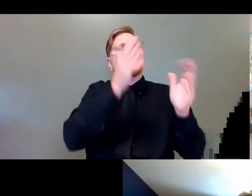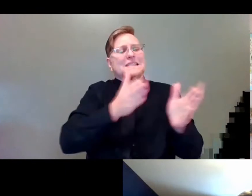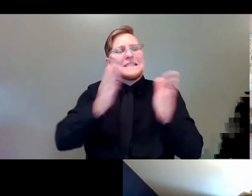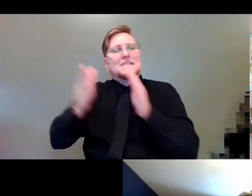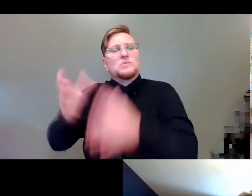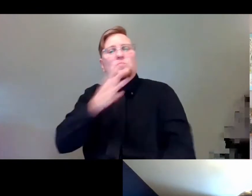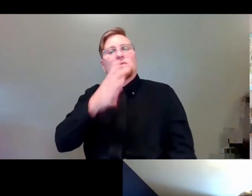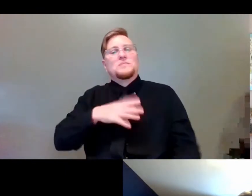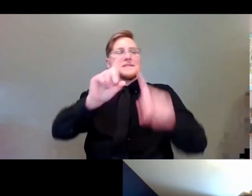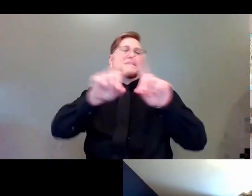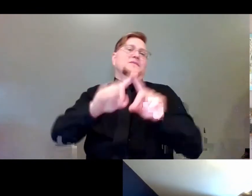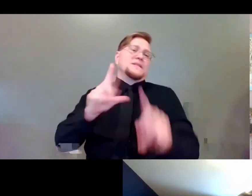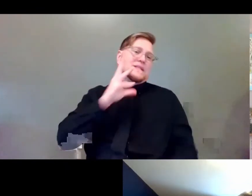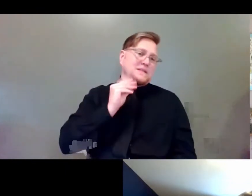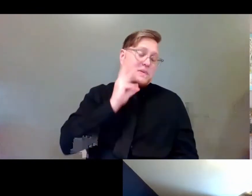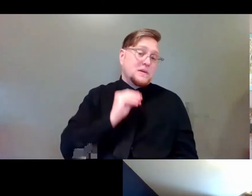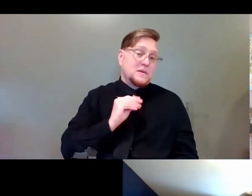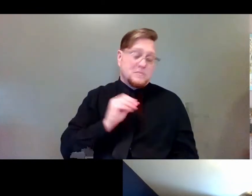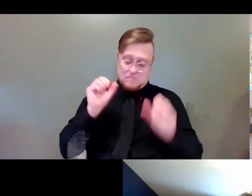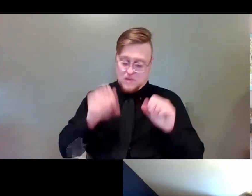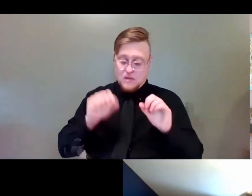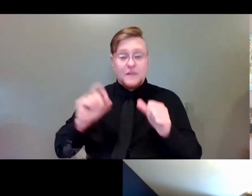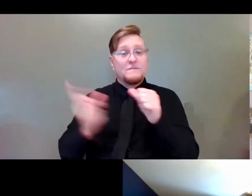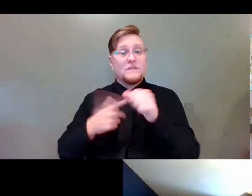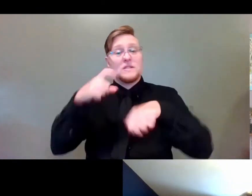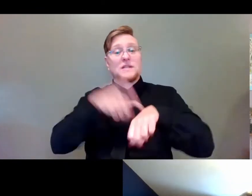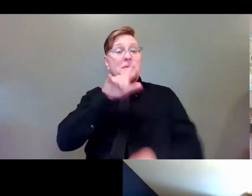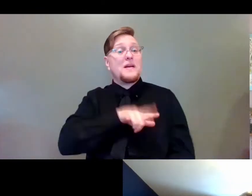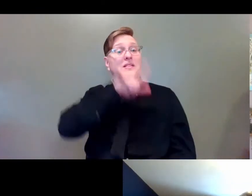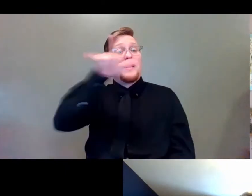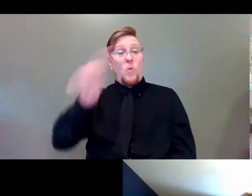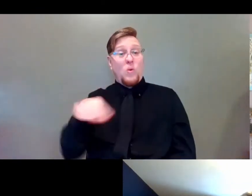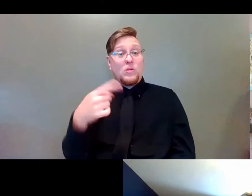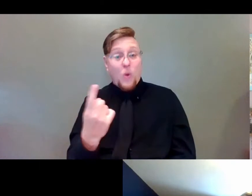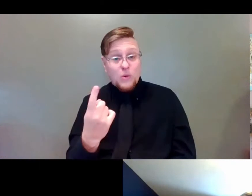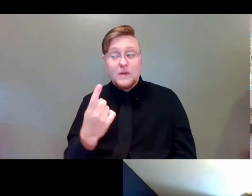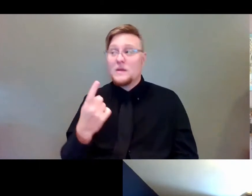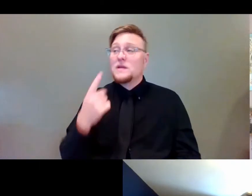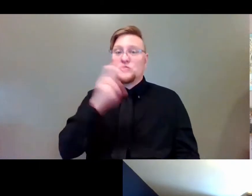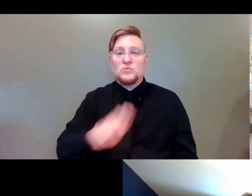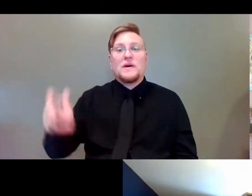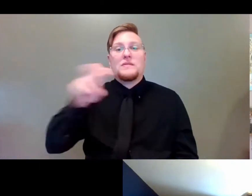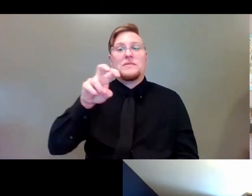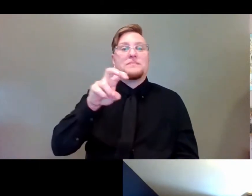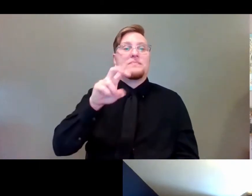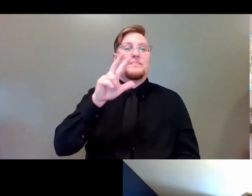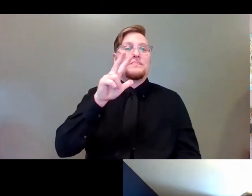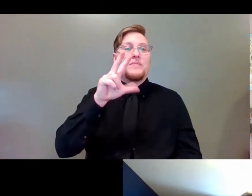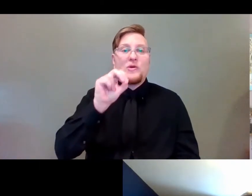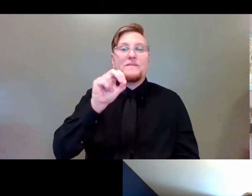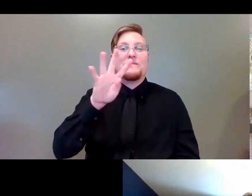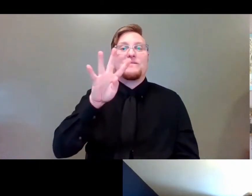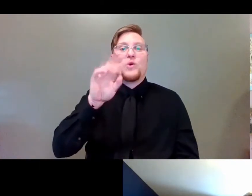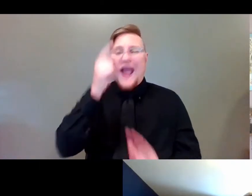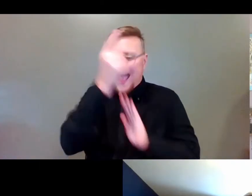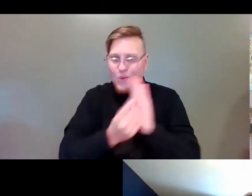it was the first time they got on an airplane by themselves, sometimes traveling 30, 40 hours by themselves, whether